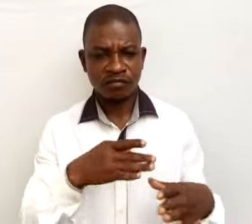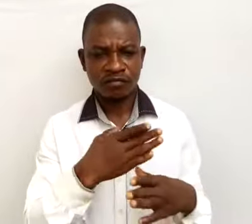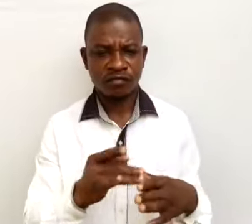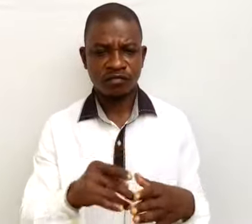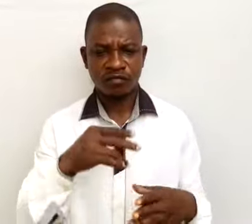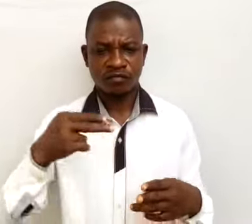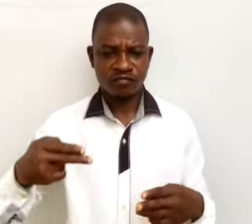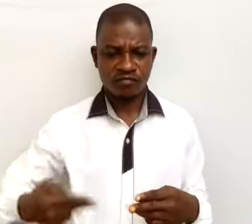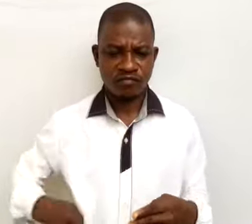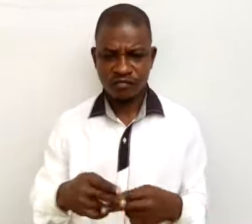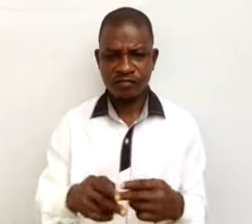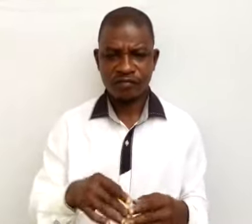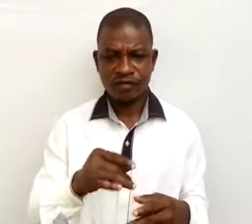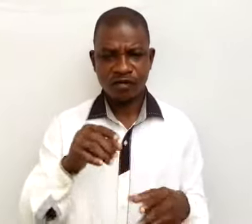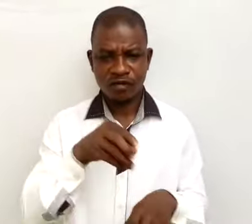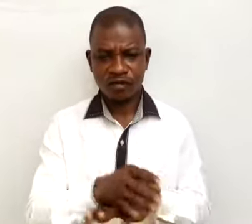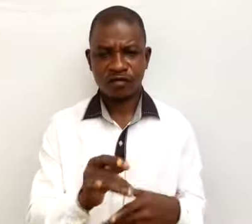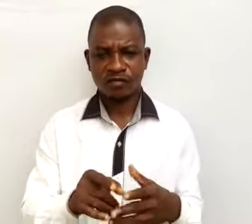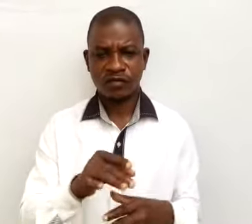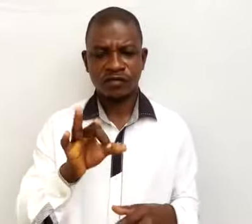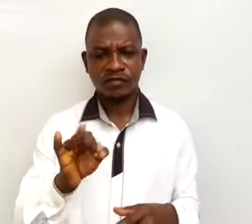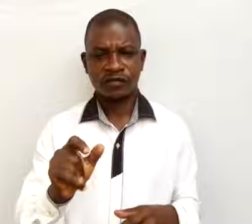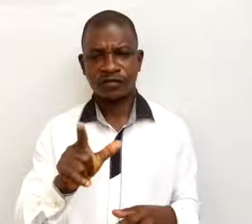caused by the fluke's infestation.